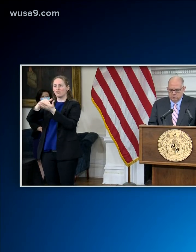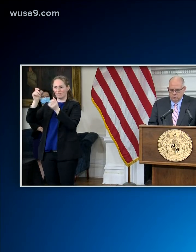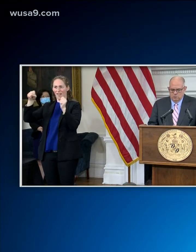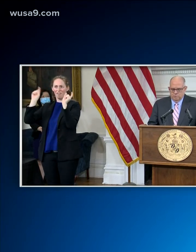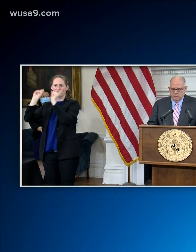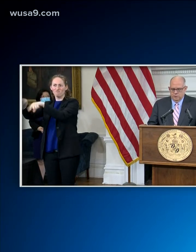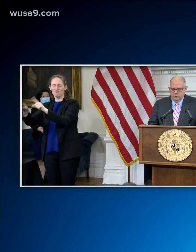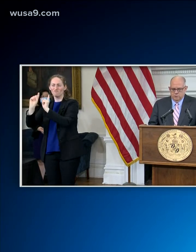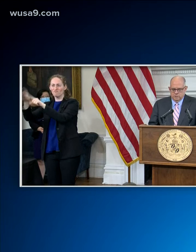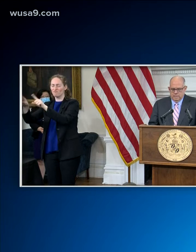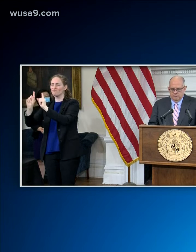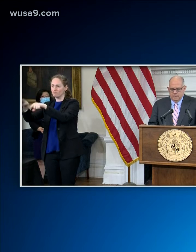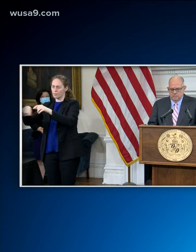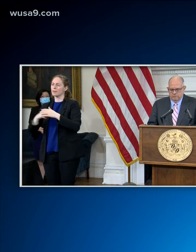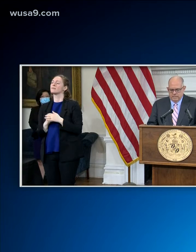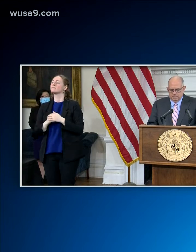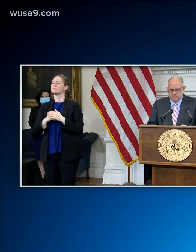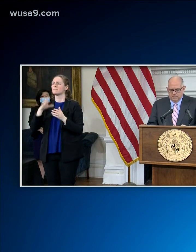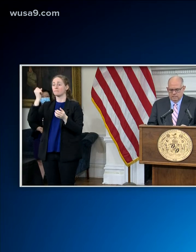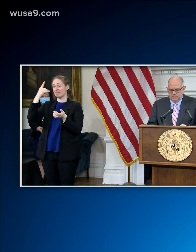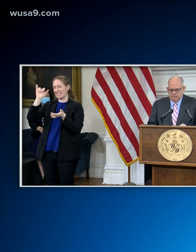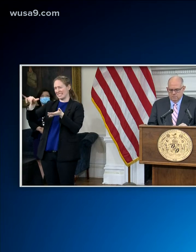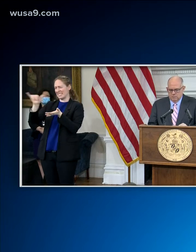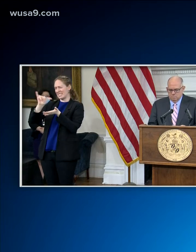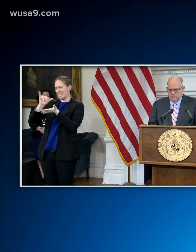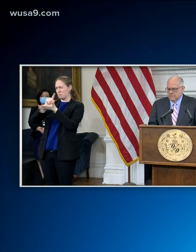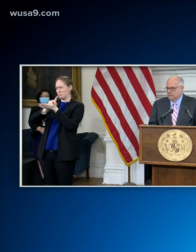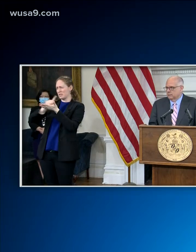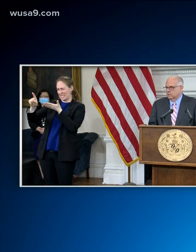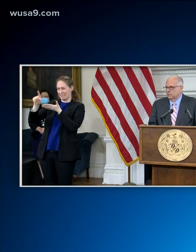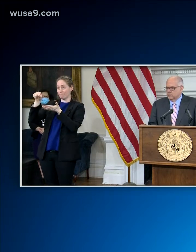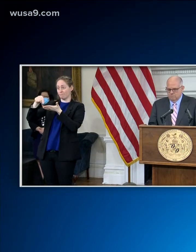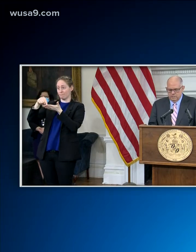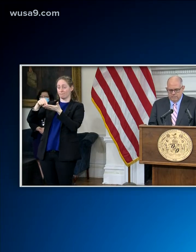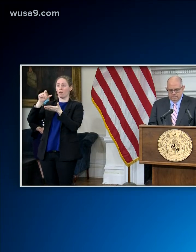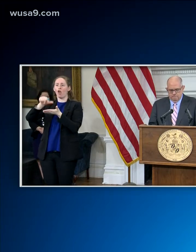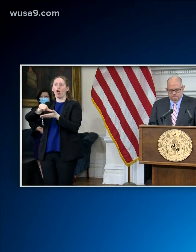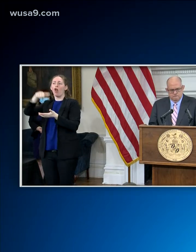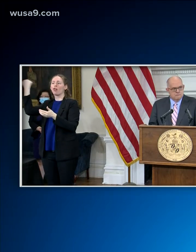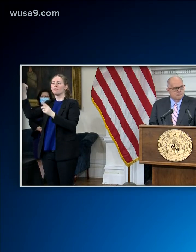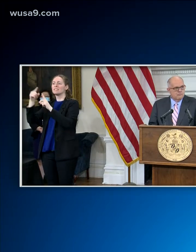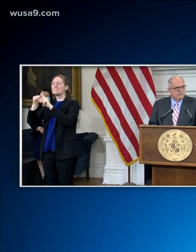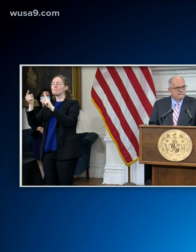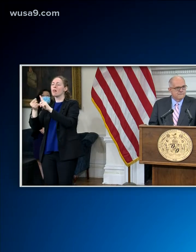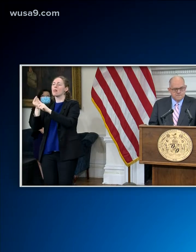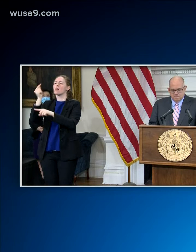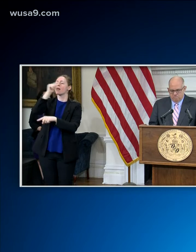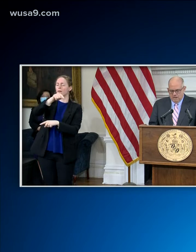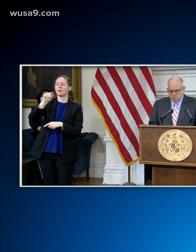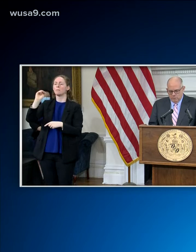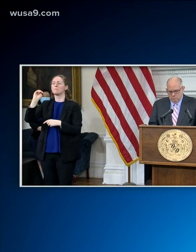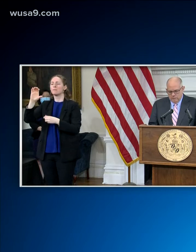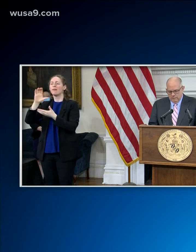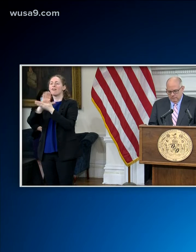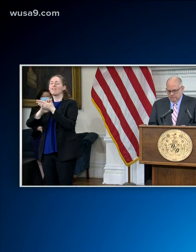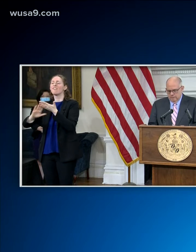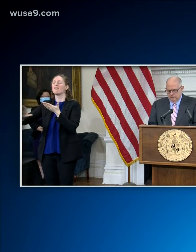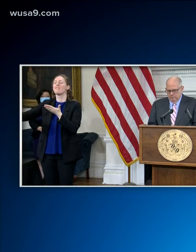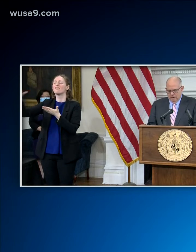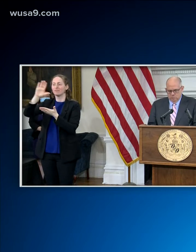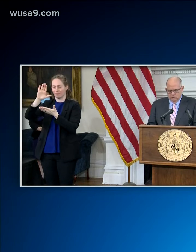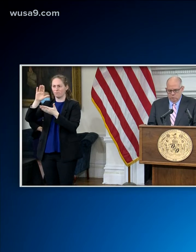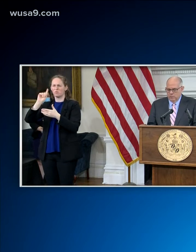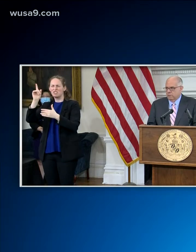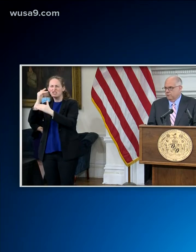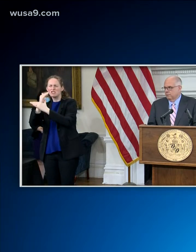will also open a new state mass vac site at Montgomery College in Germantown. The following week